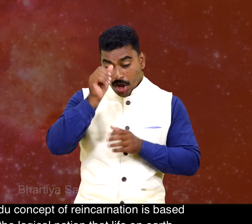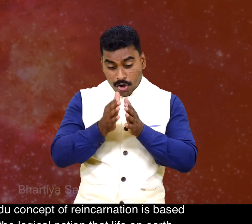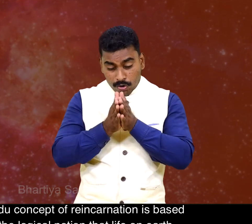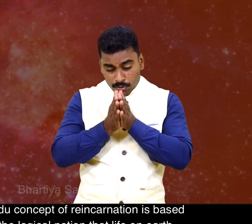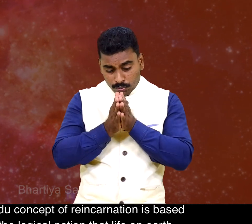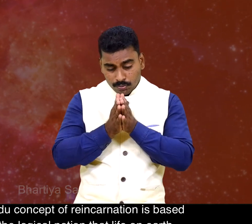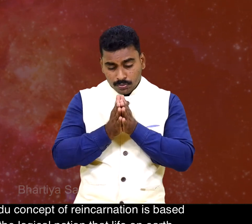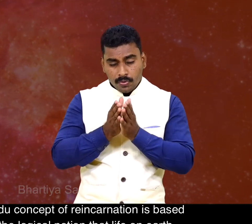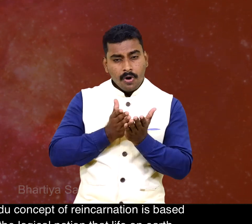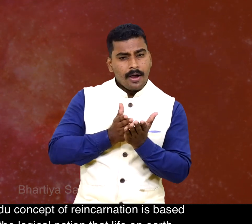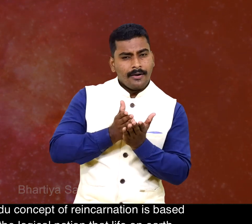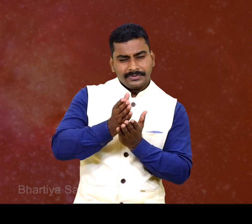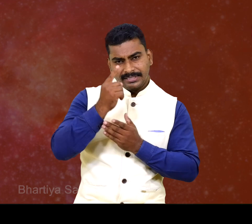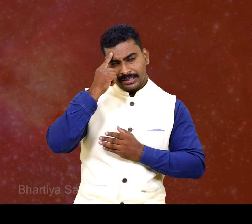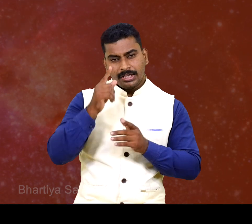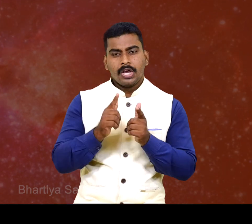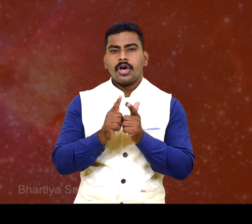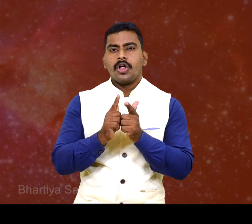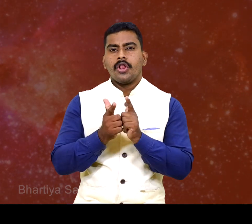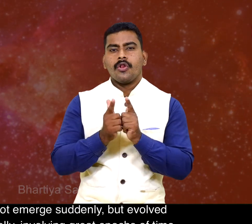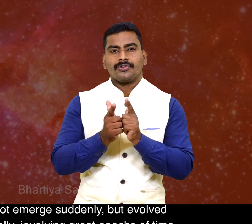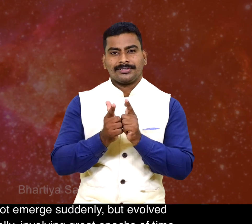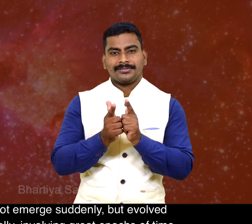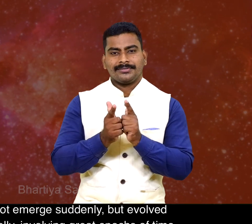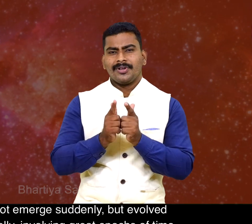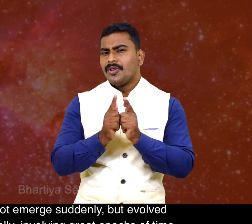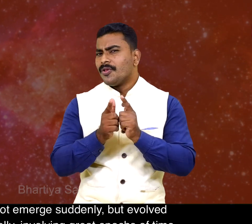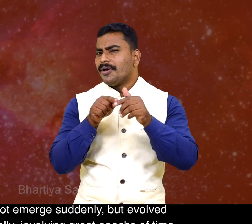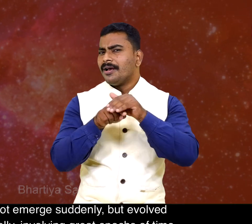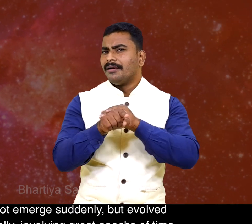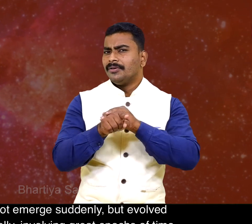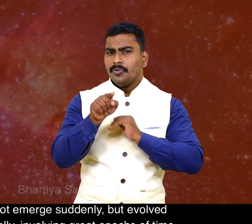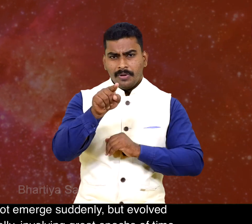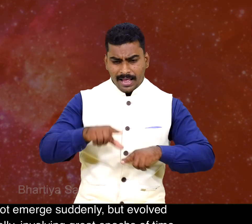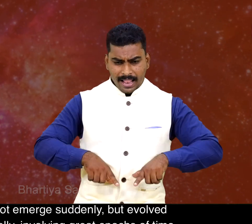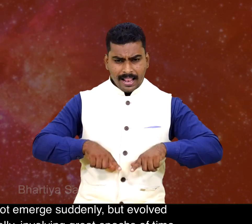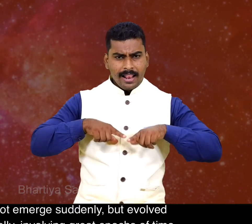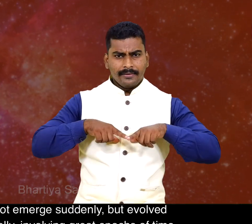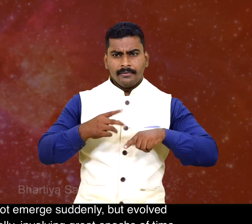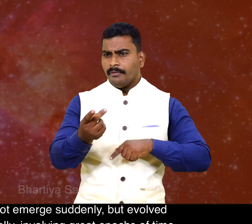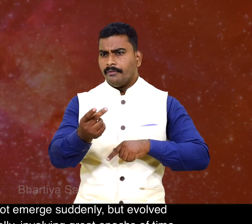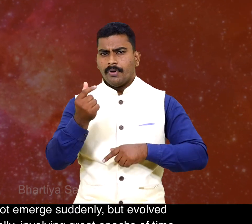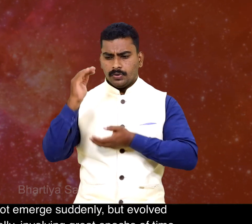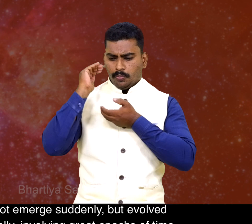that life on earth did not emerge suddenly but evolved